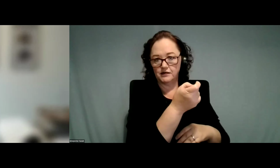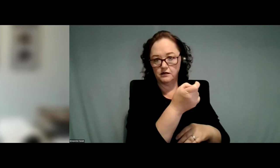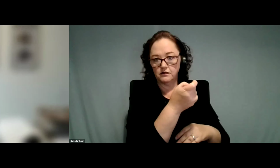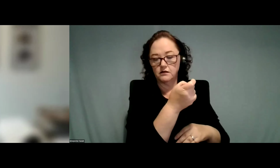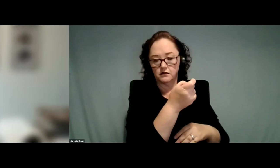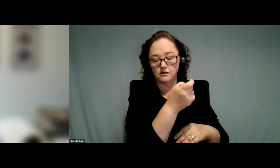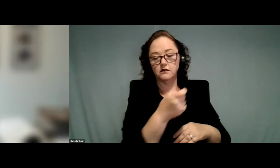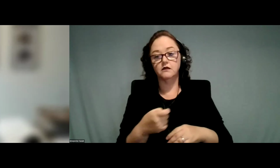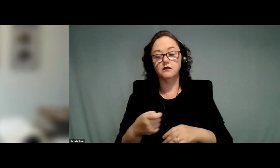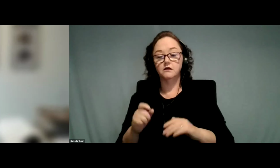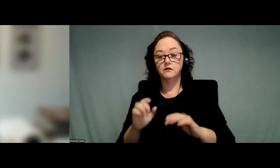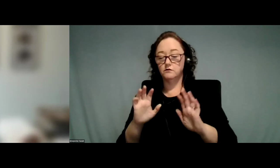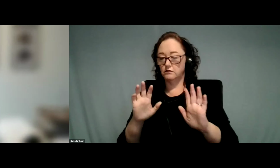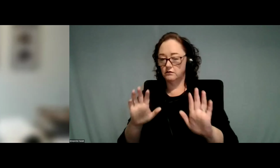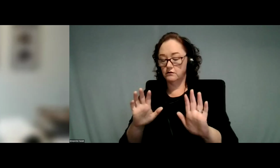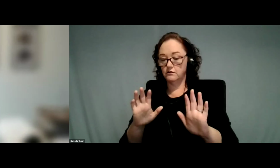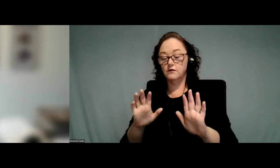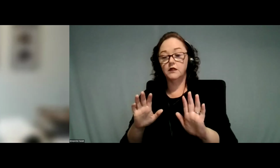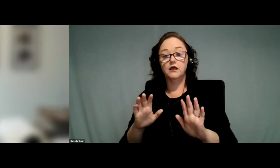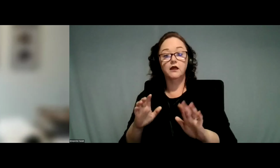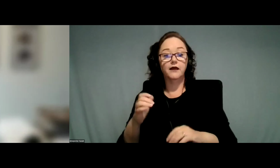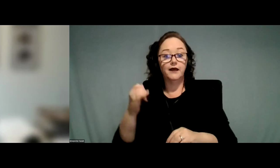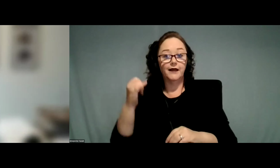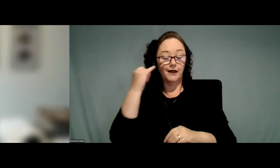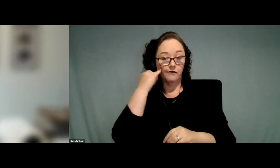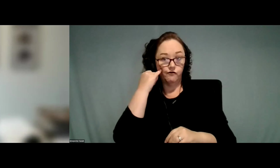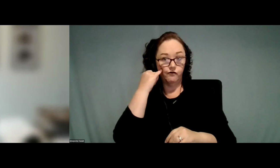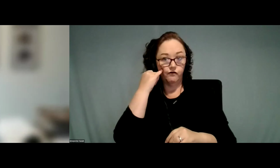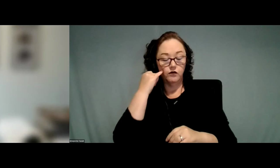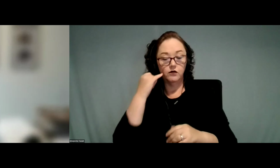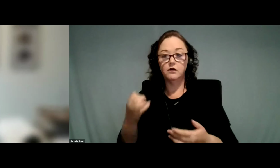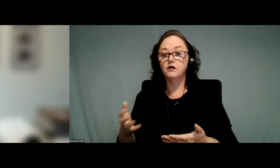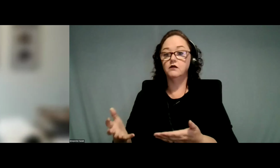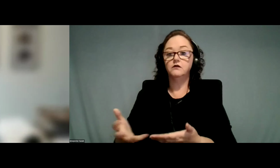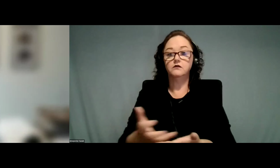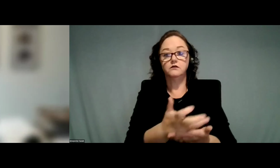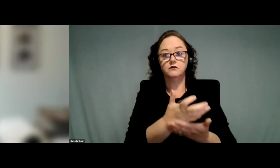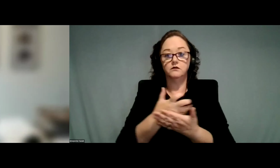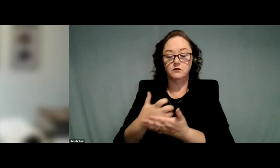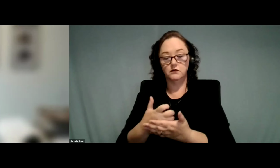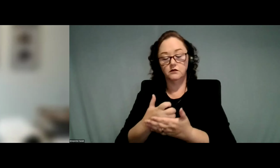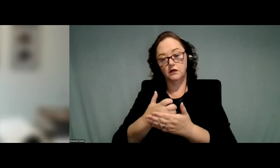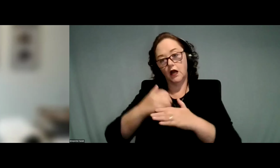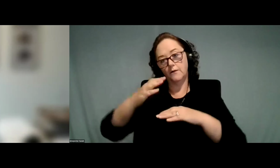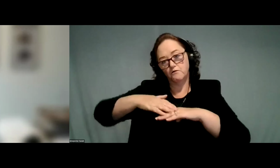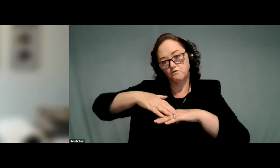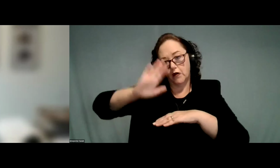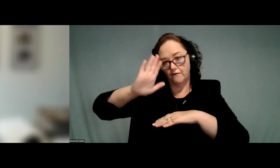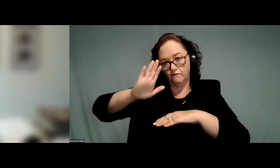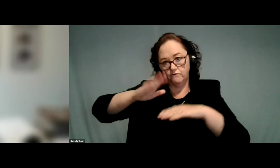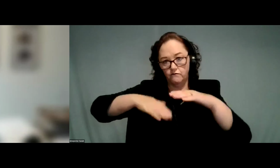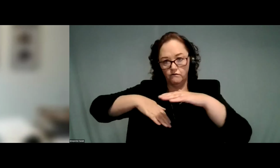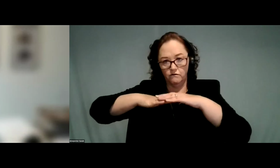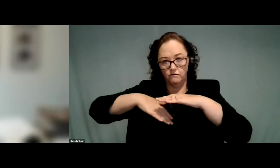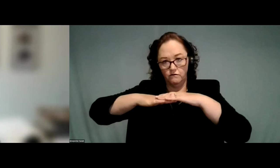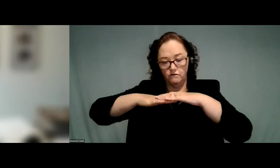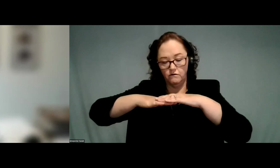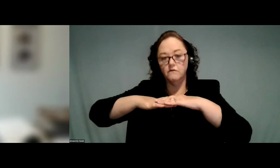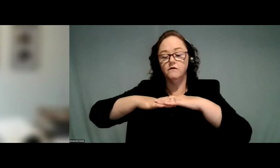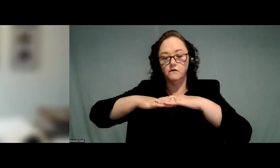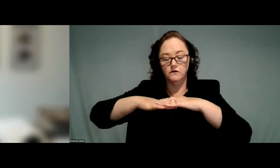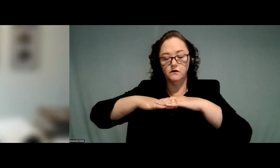assuming, again, that they make sales in excess of an economic nexus threshold. But that's, of course, very easy for those entities